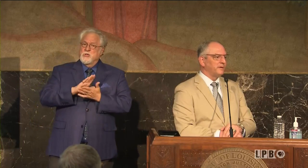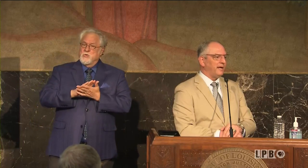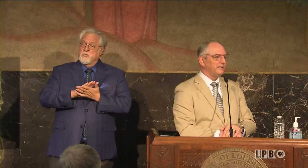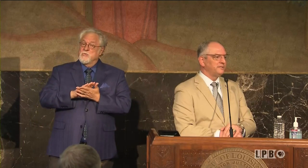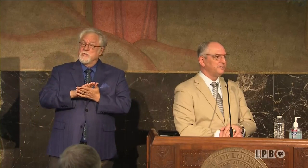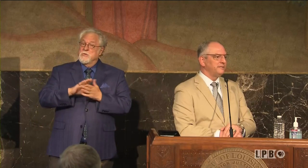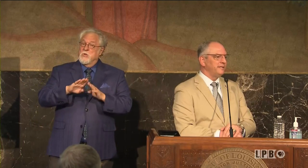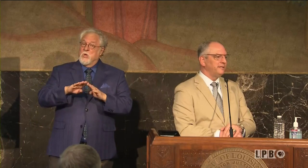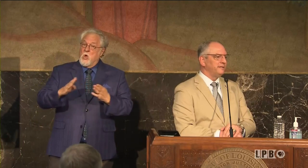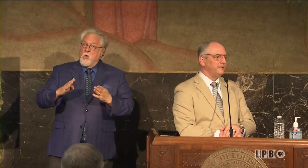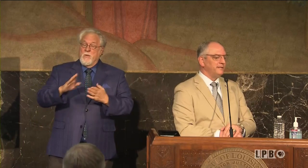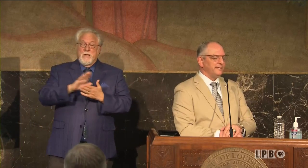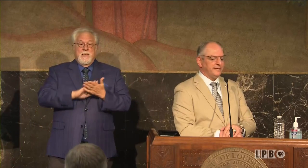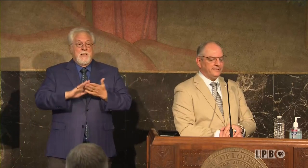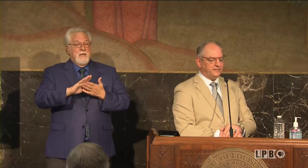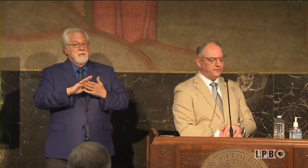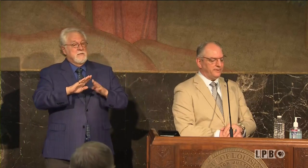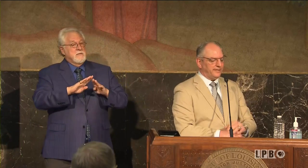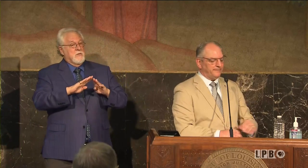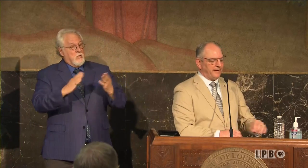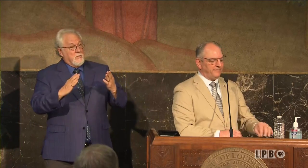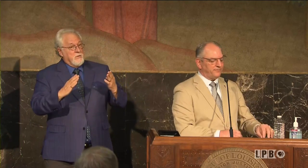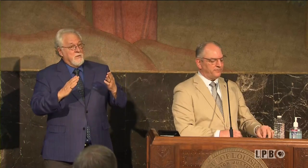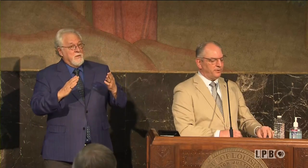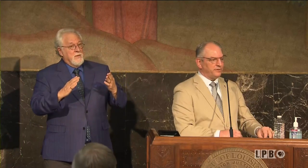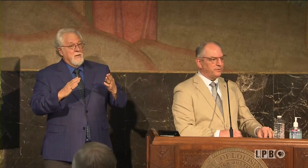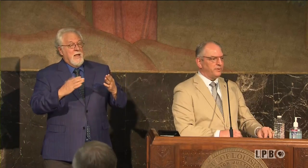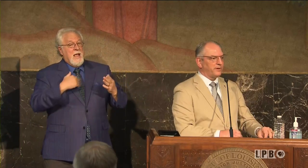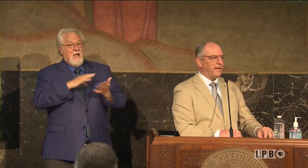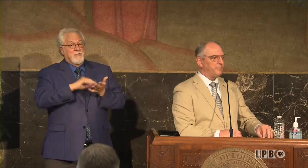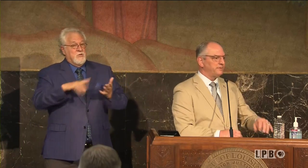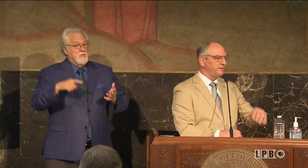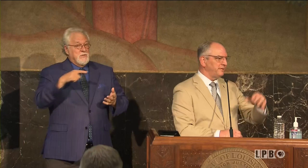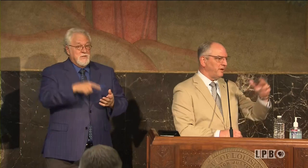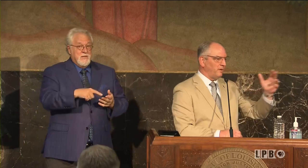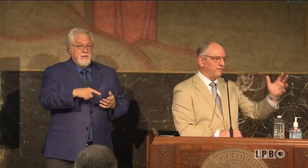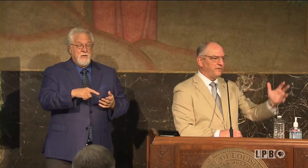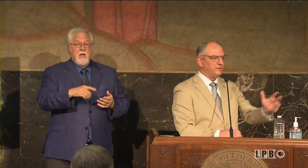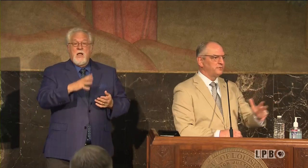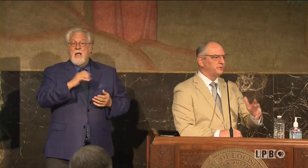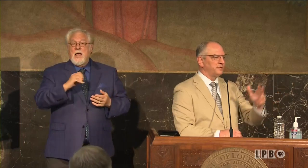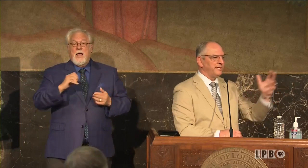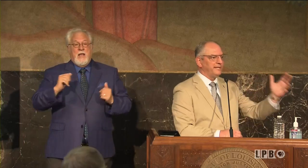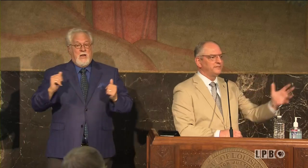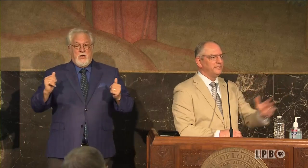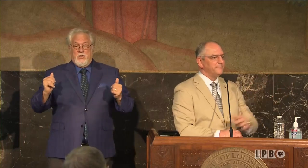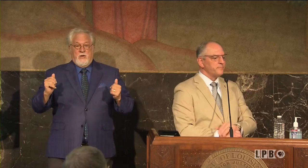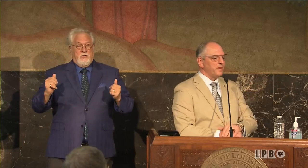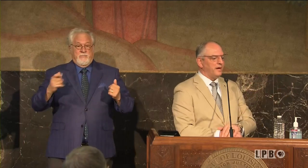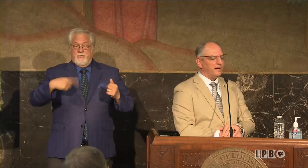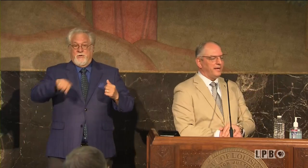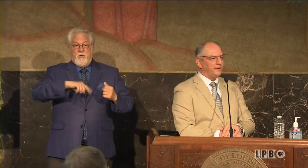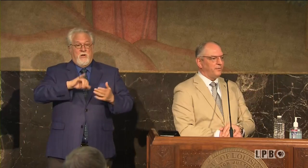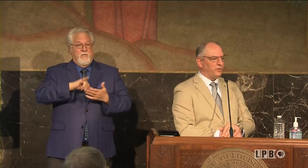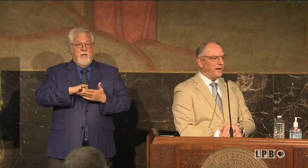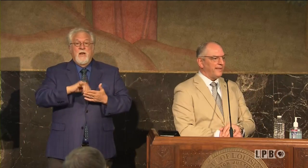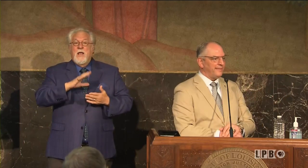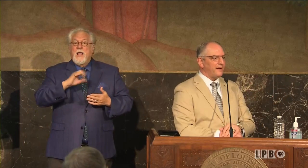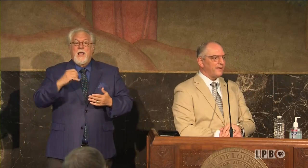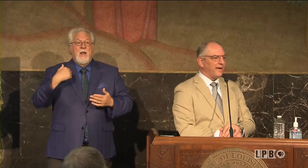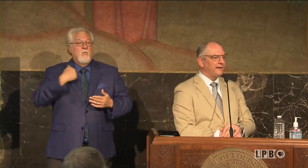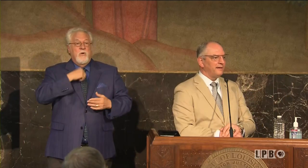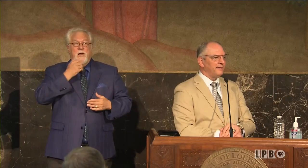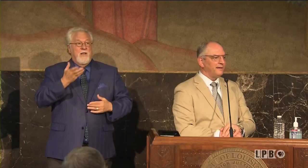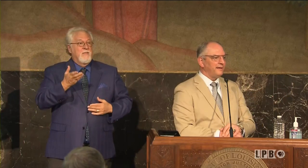resume, colleges need to have students on their campuses and all of those sorts of things. And we're not